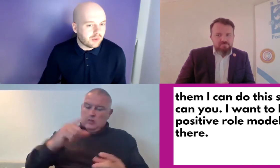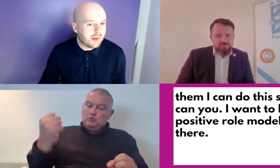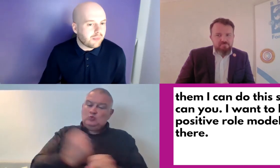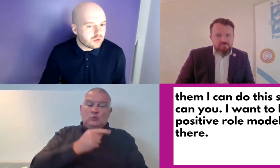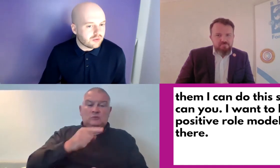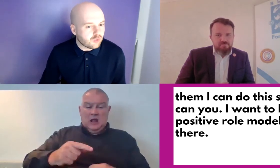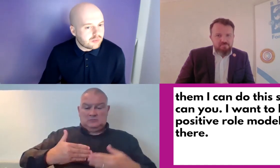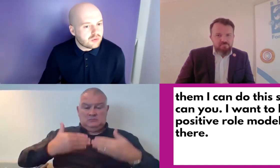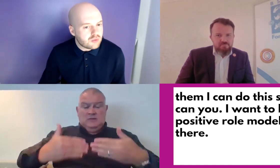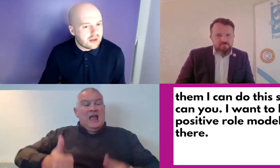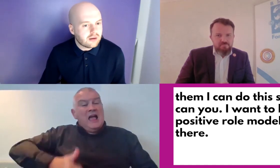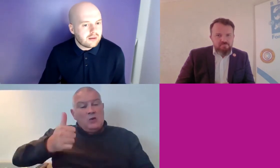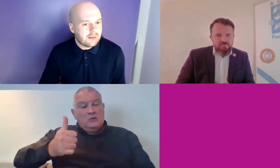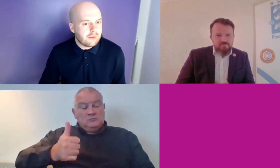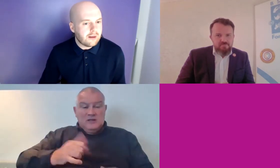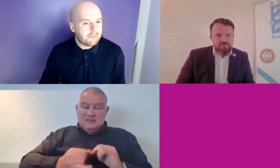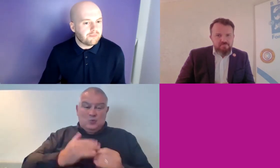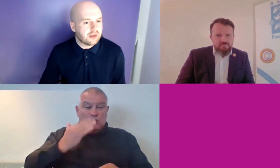I want to be a positive role model there.